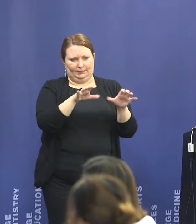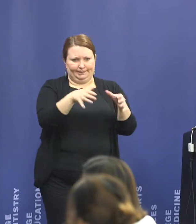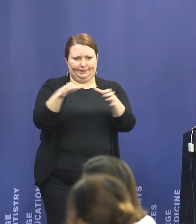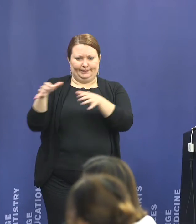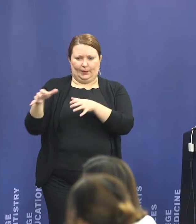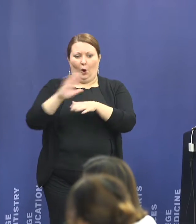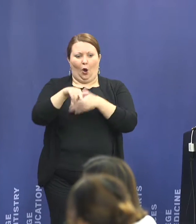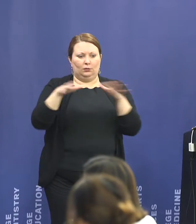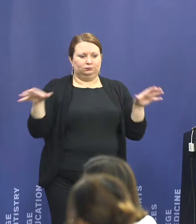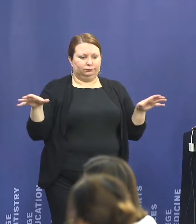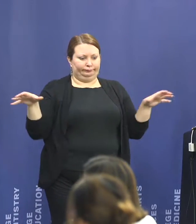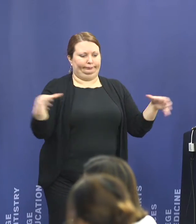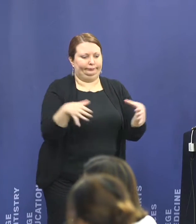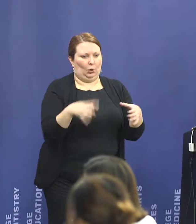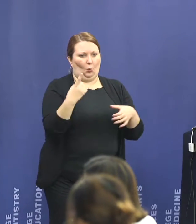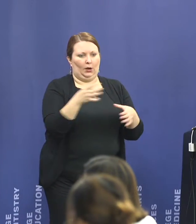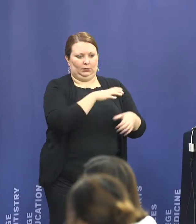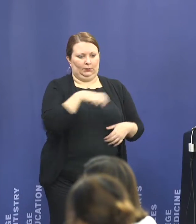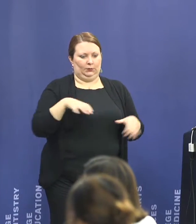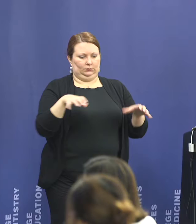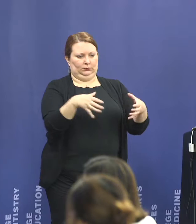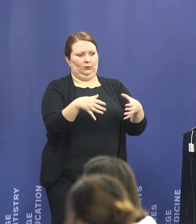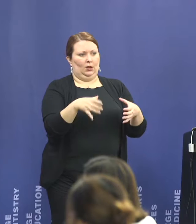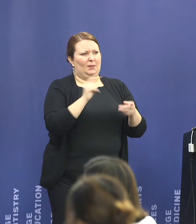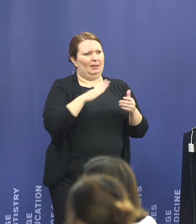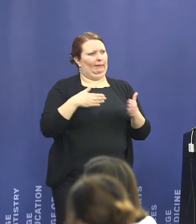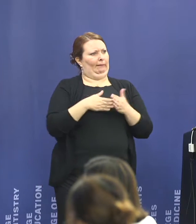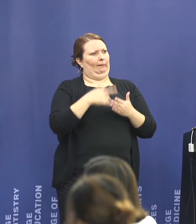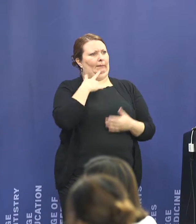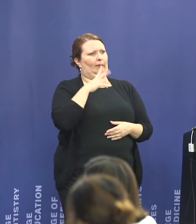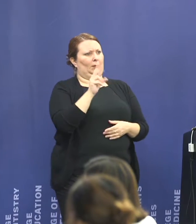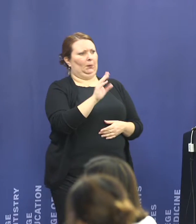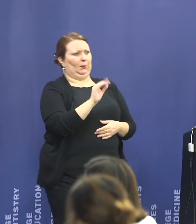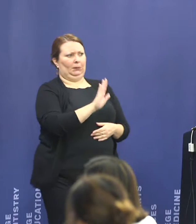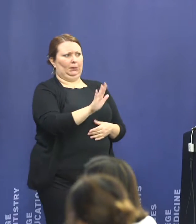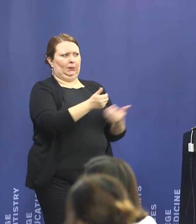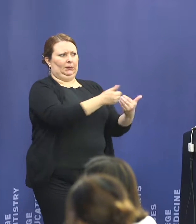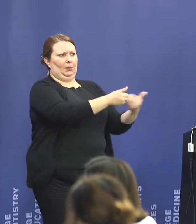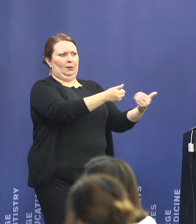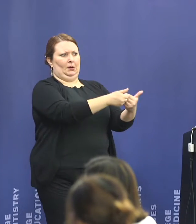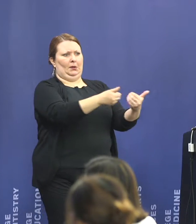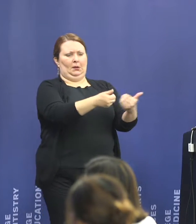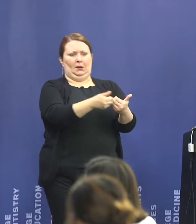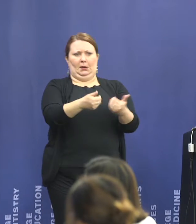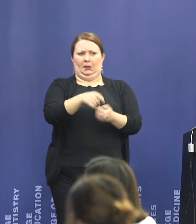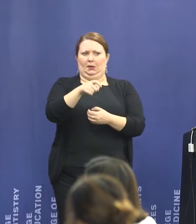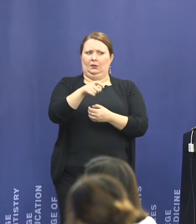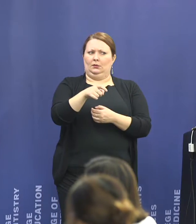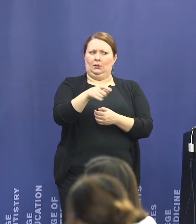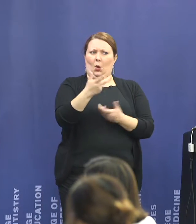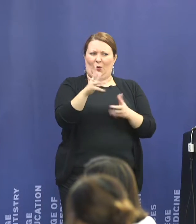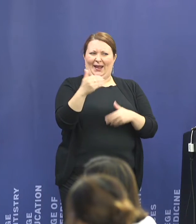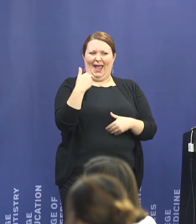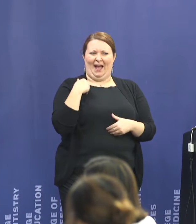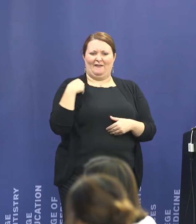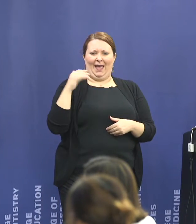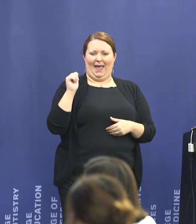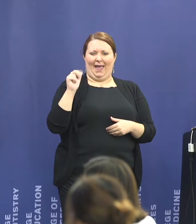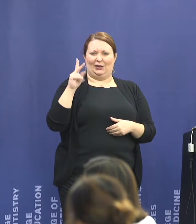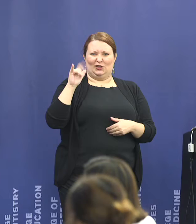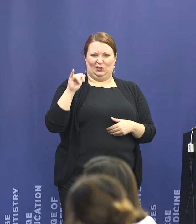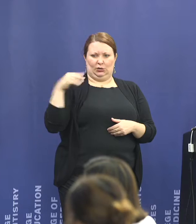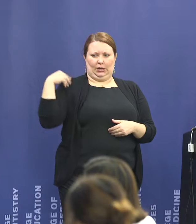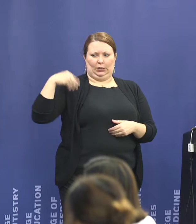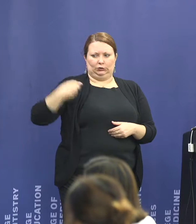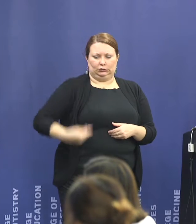one. And opponents will say, no, actually, these are not the same thing. We already have an ancestry question. It's